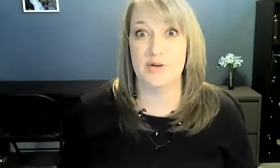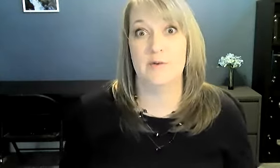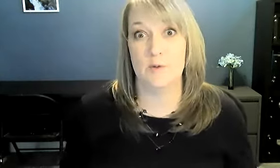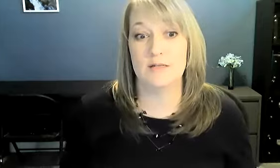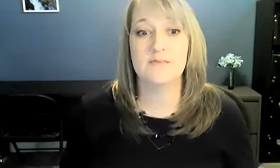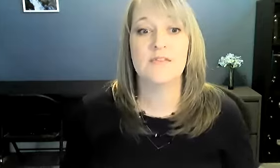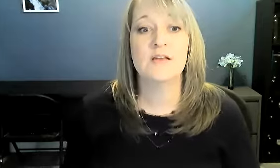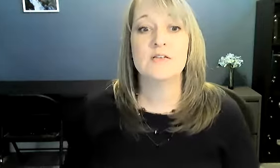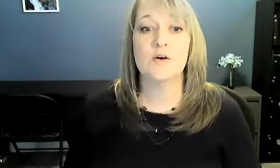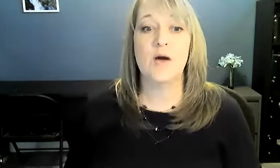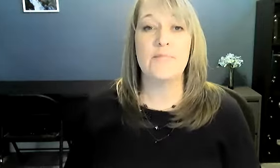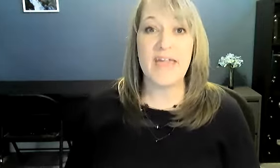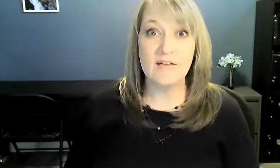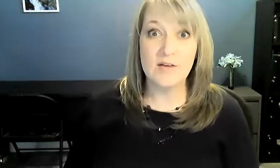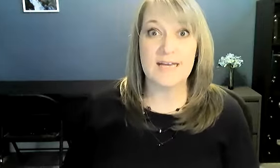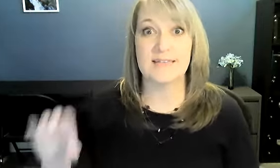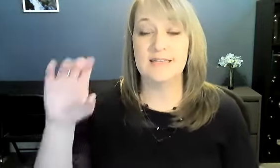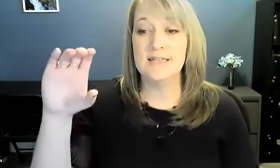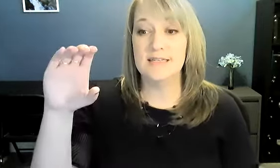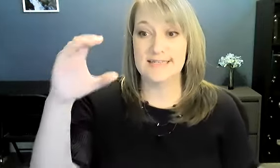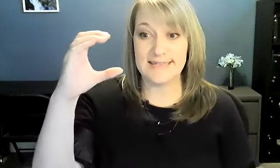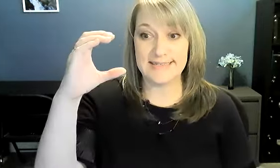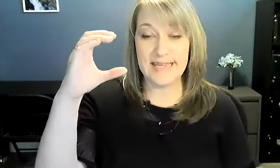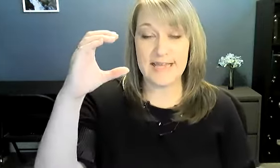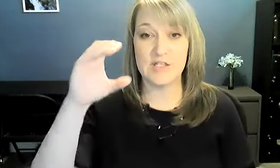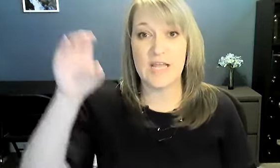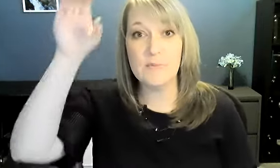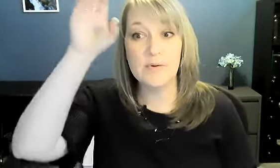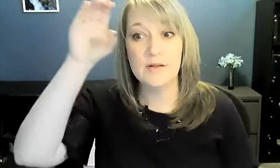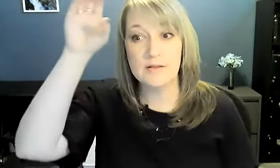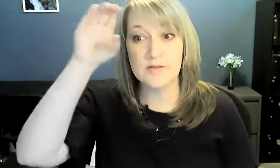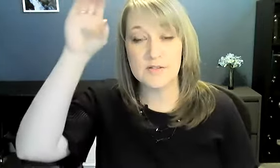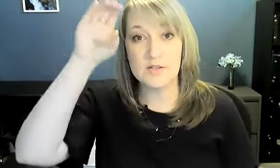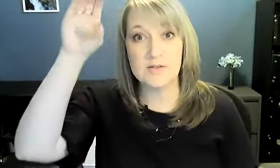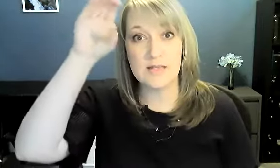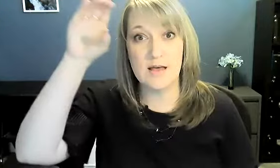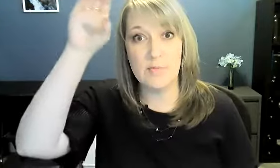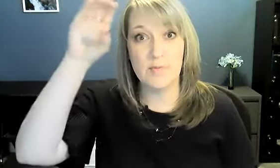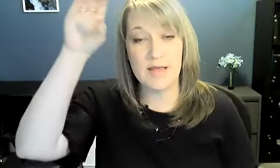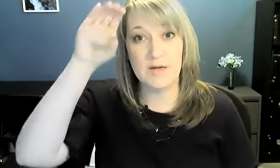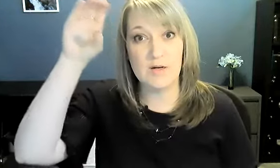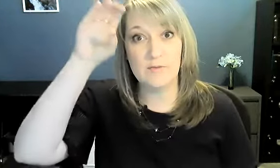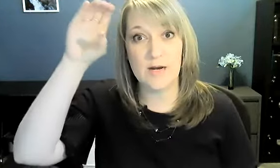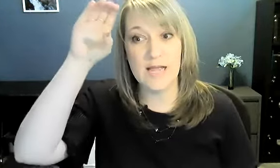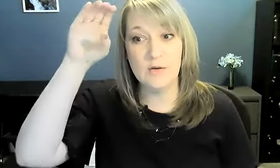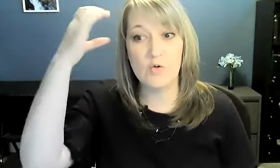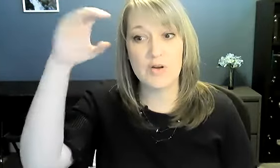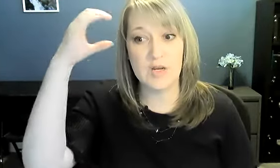different words. So a male cousin is a C hand shape, little circles up by your forehead, or you can go